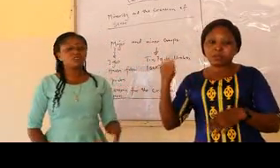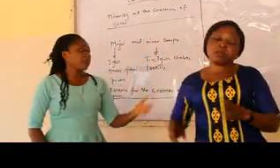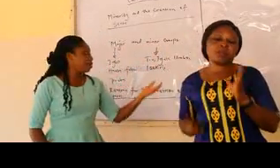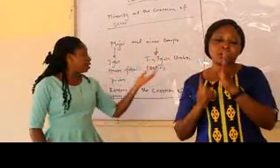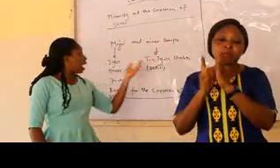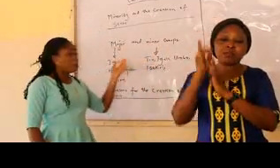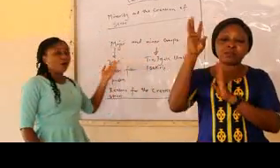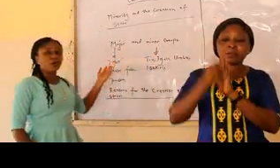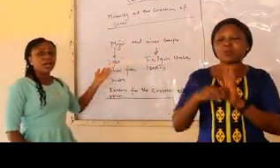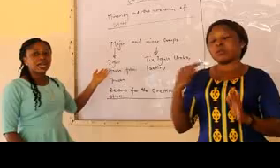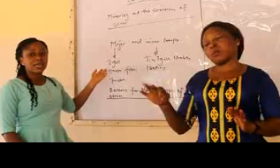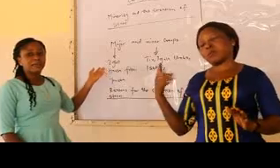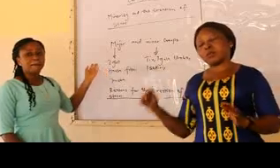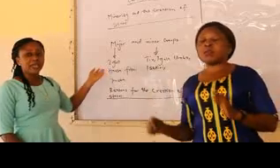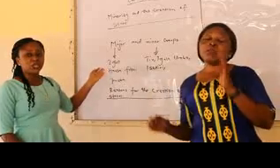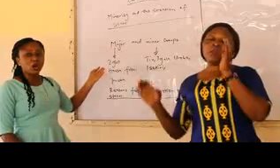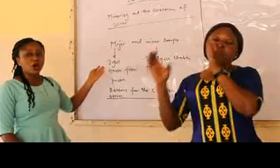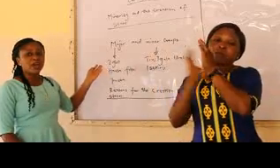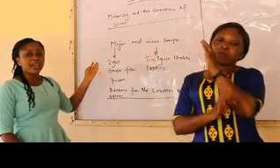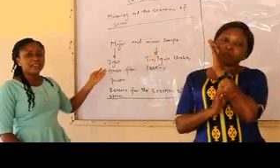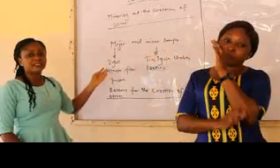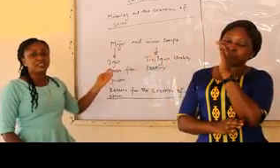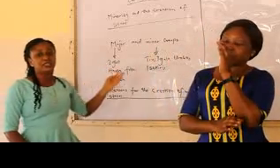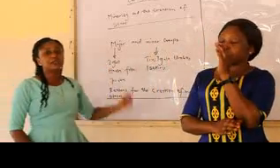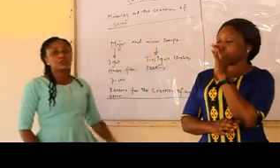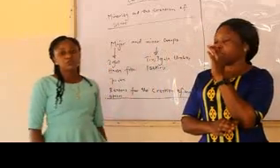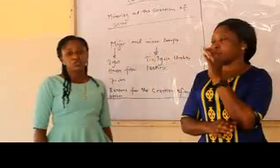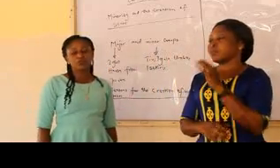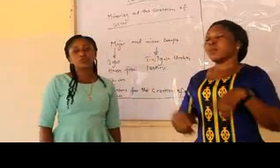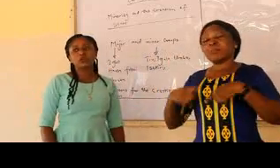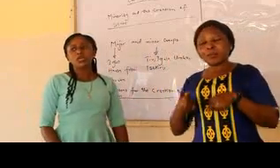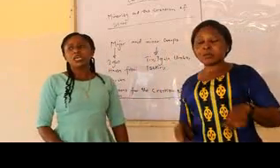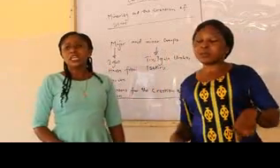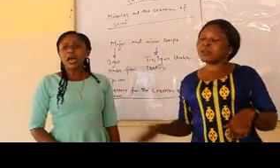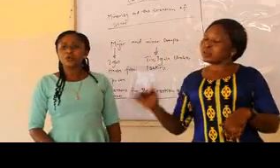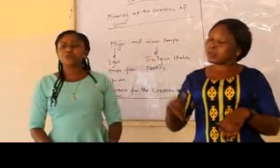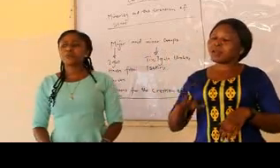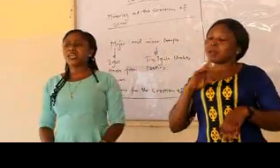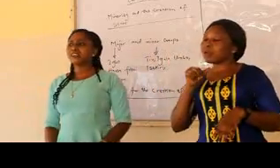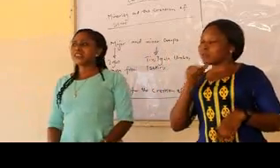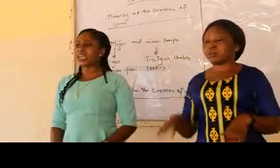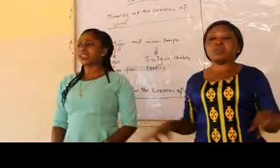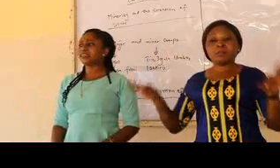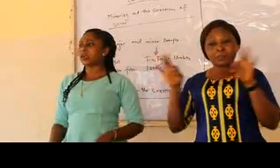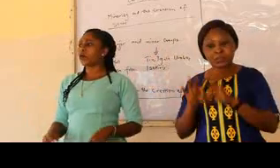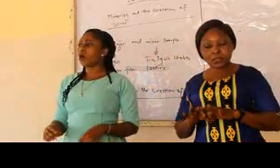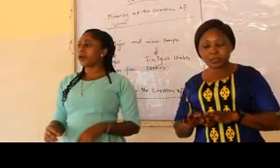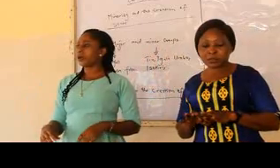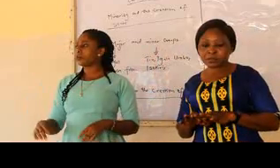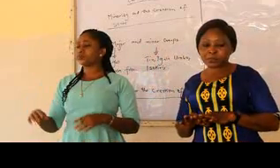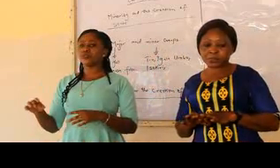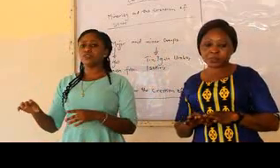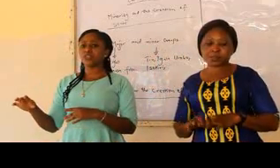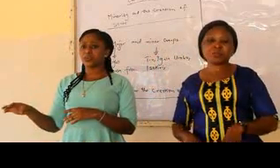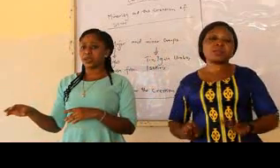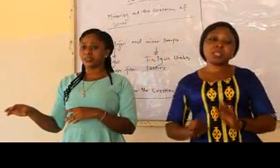they are not maybe among the ethnic groups. Now, places like these